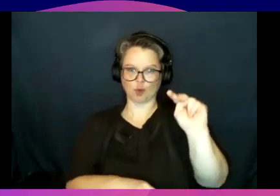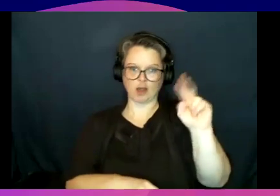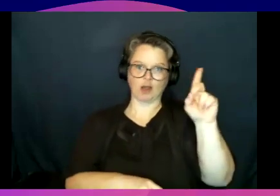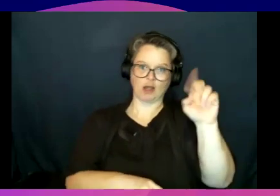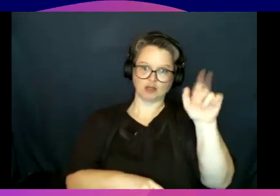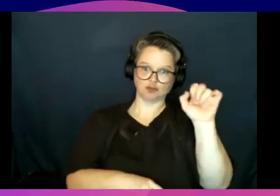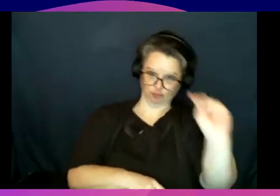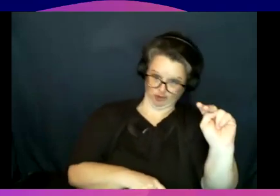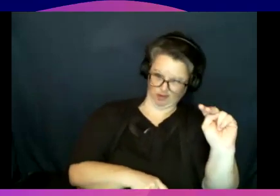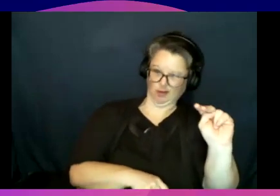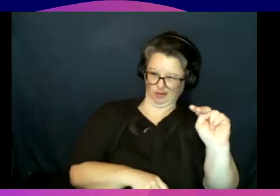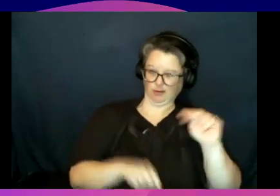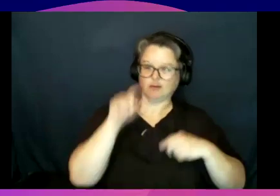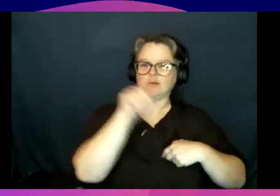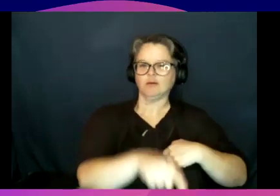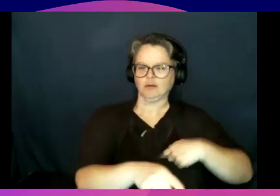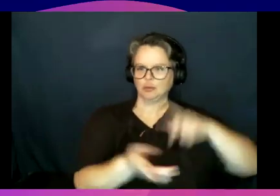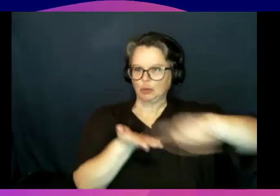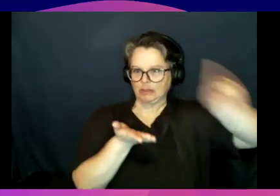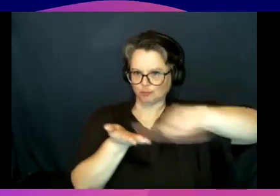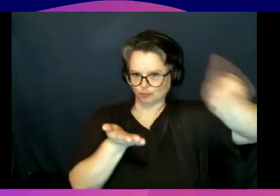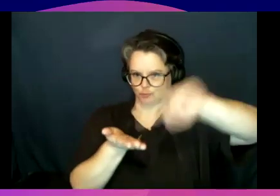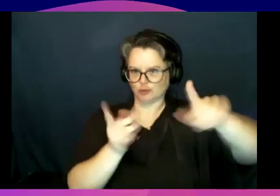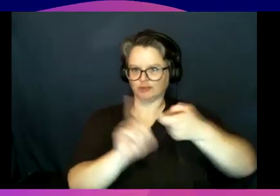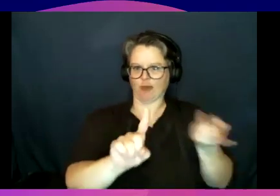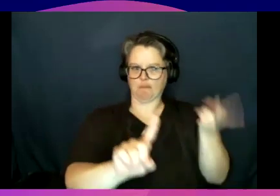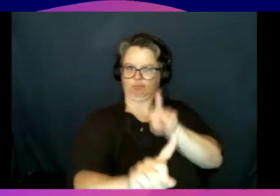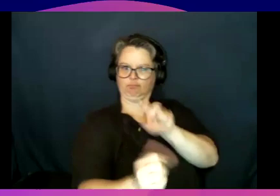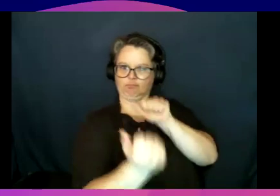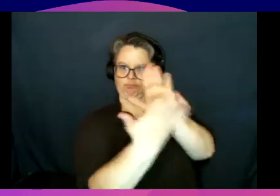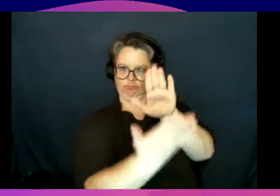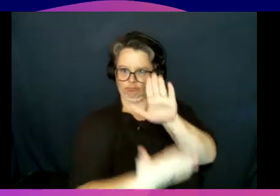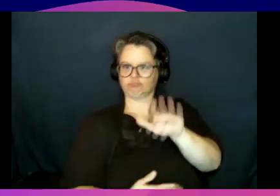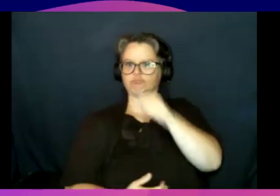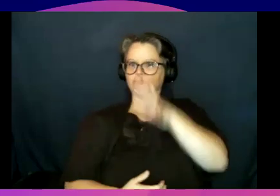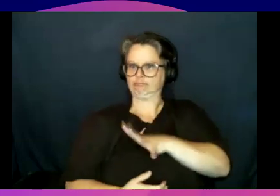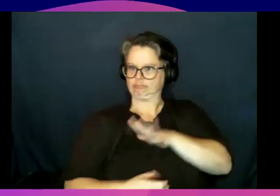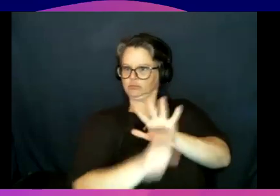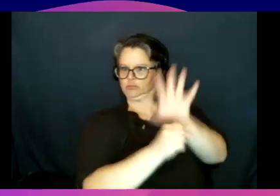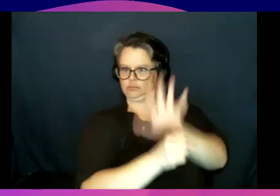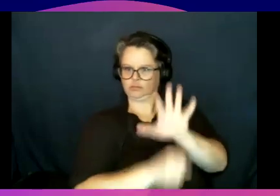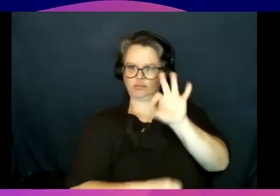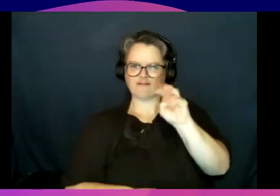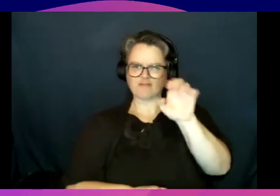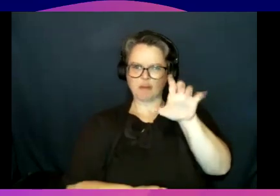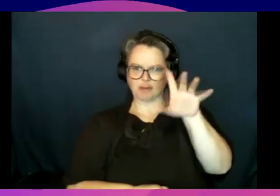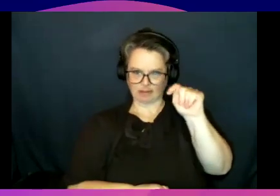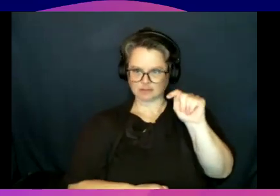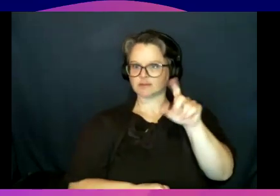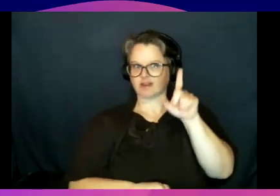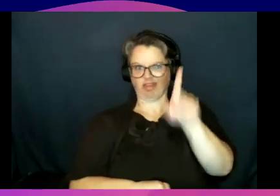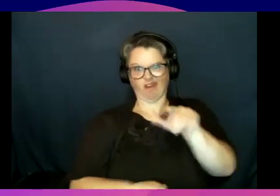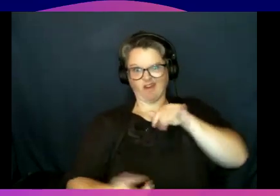the country. As a behind-the-scenes researcher, I don't have the same direct service experience, but I do have a